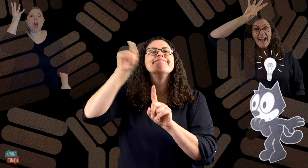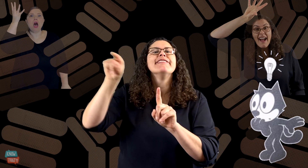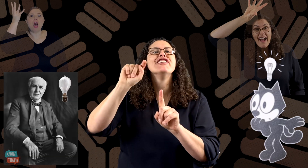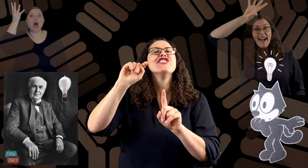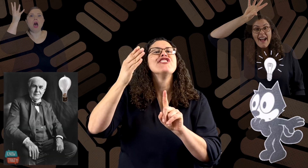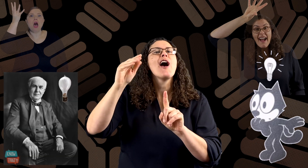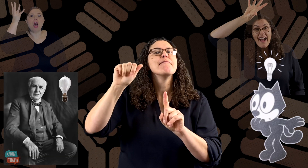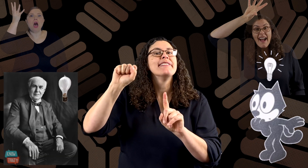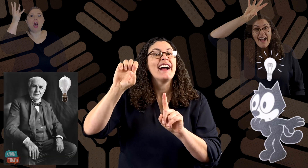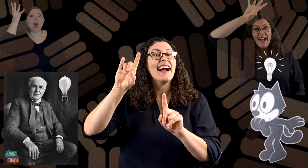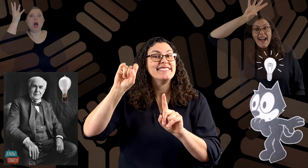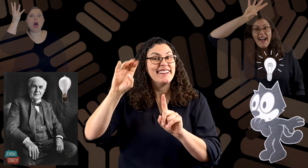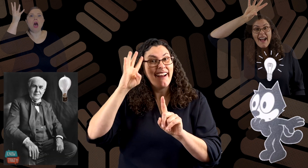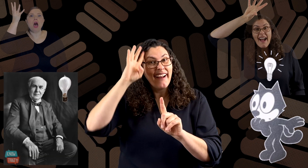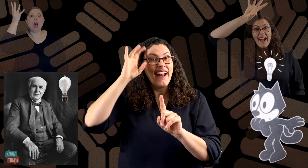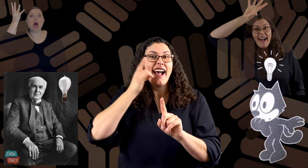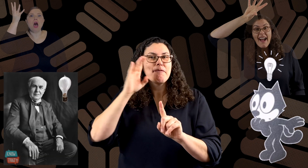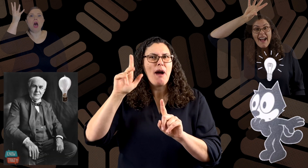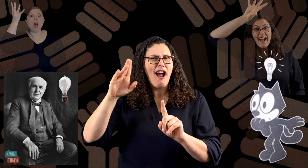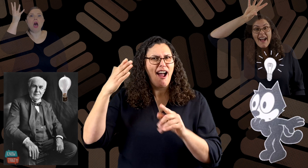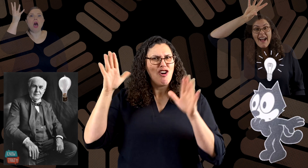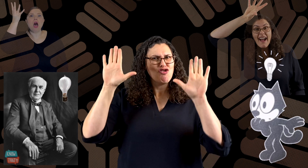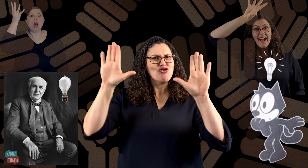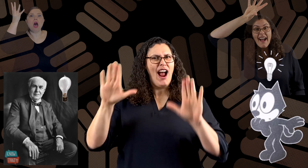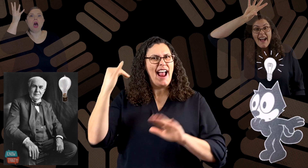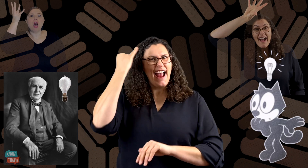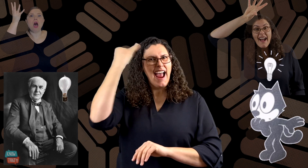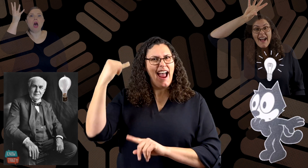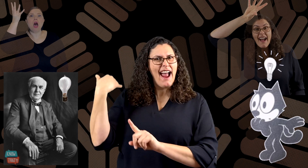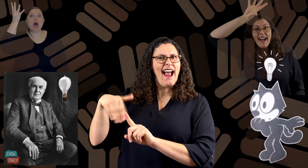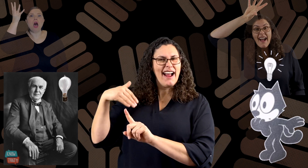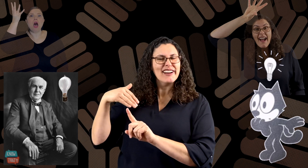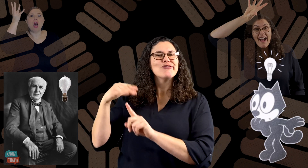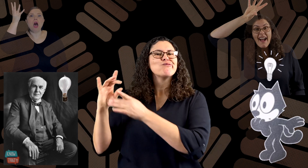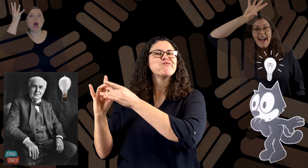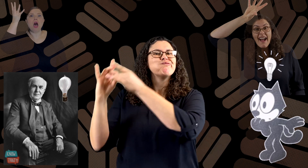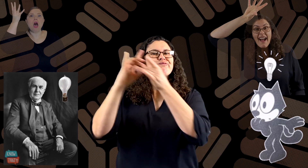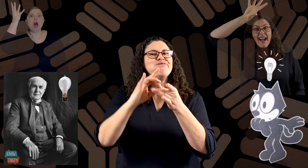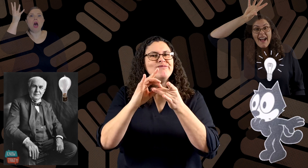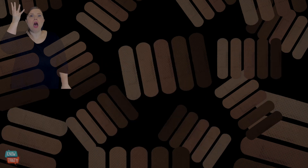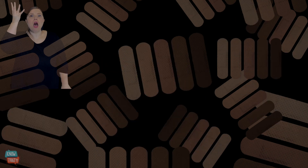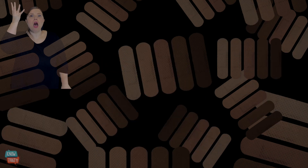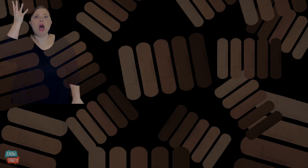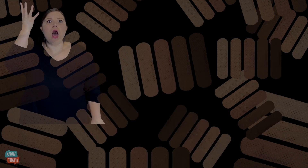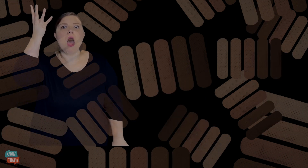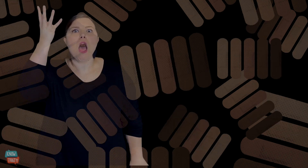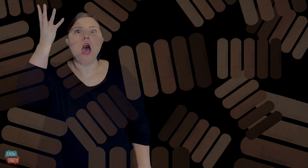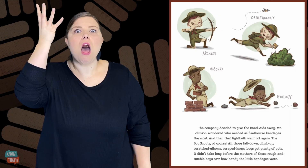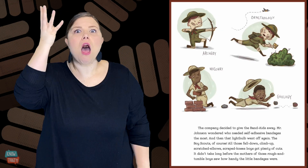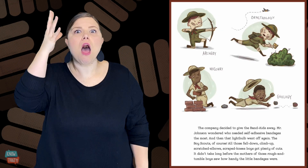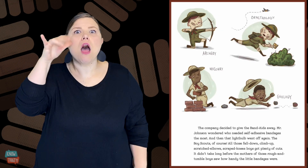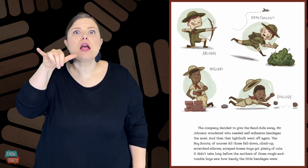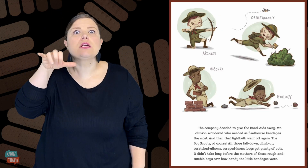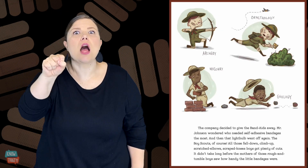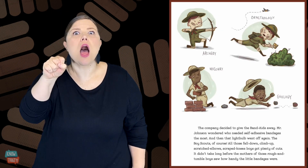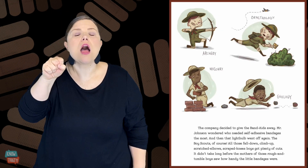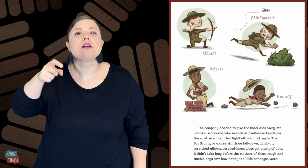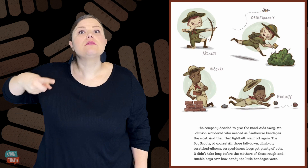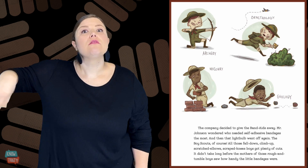the reason behind that was Thomas Edison's invention of the light bulb and it being a good idea. So we could give away the Band-Aids